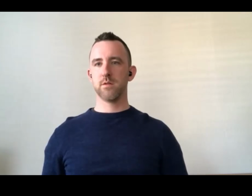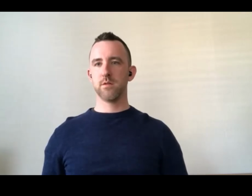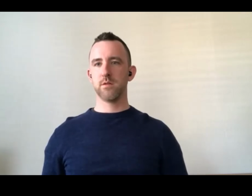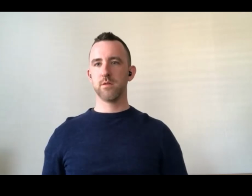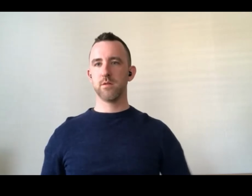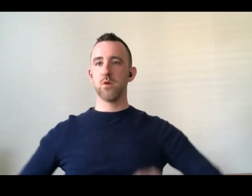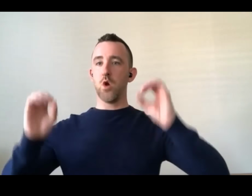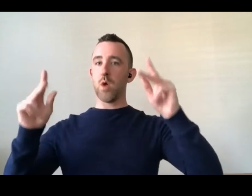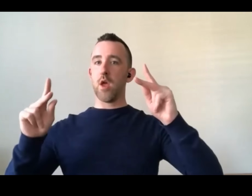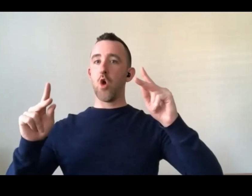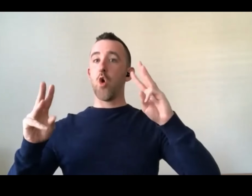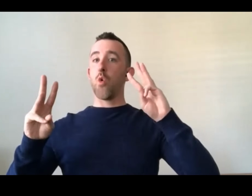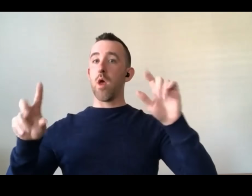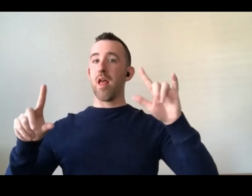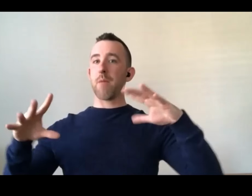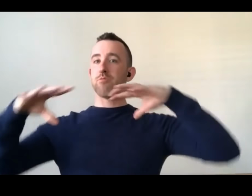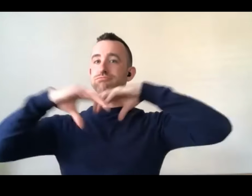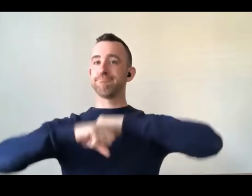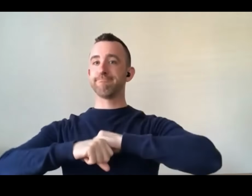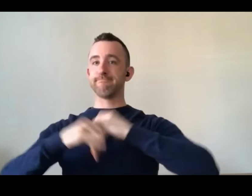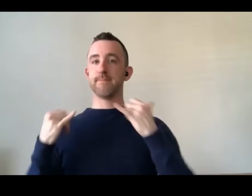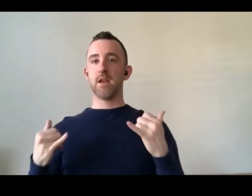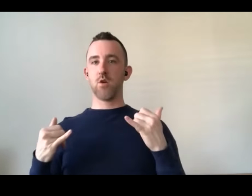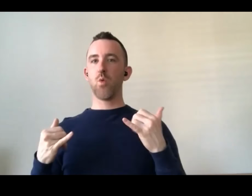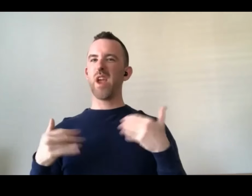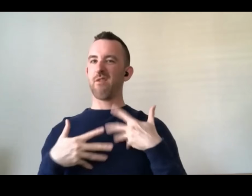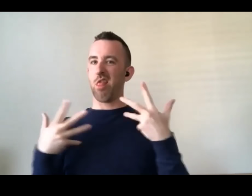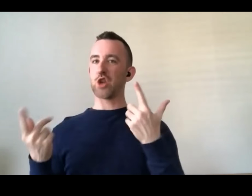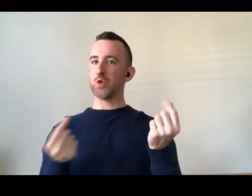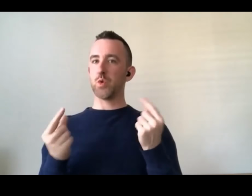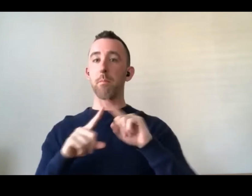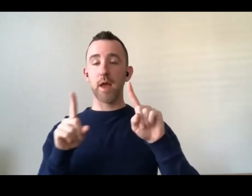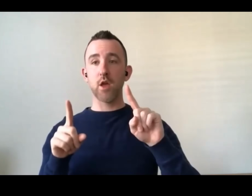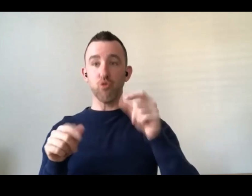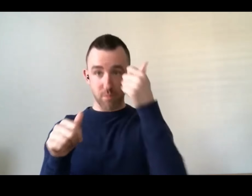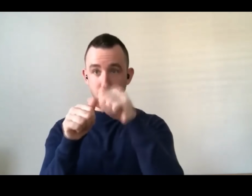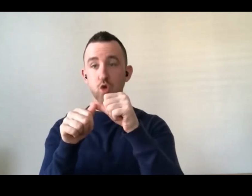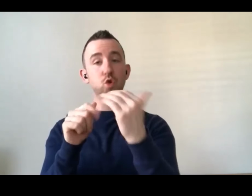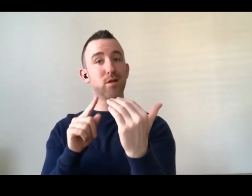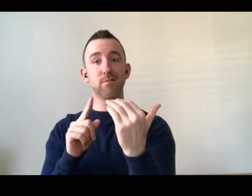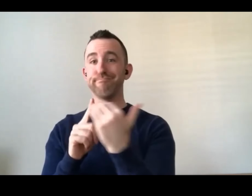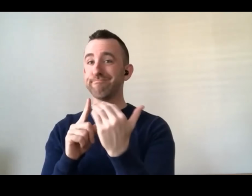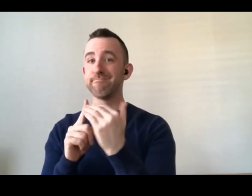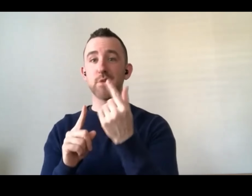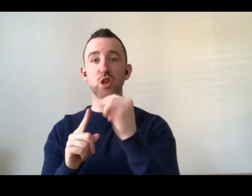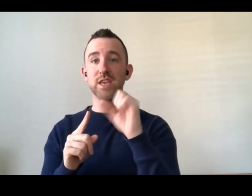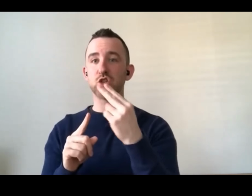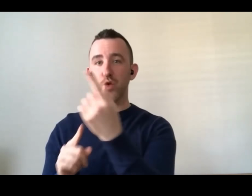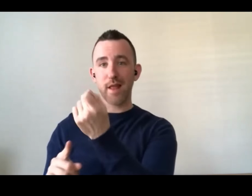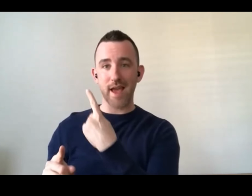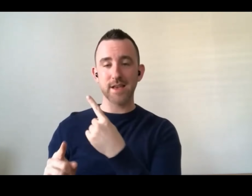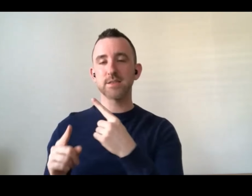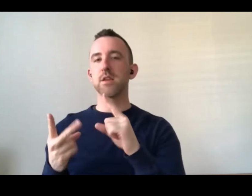Okay, well, I'm going to close this out. We have to bid adieu. Remember, you can always ask GISH questions. You can ask